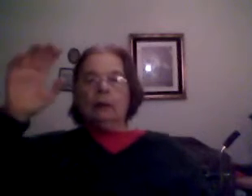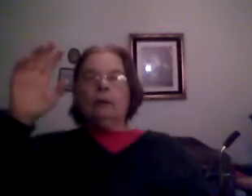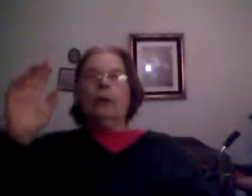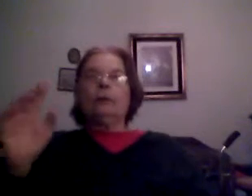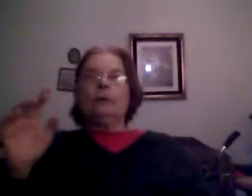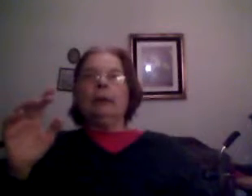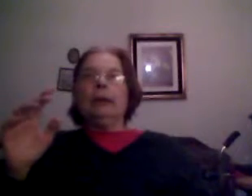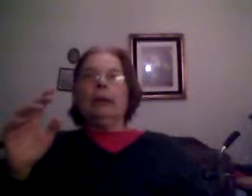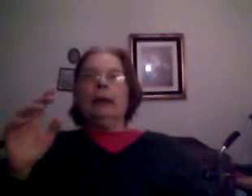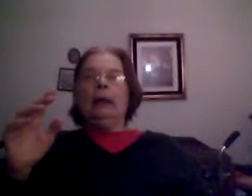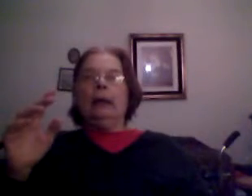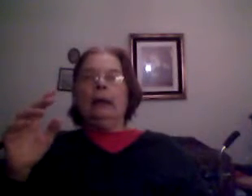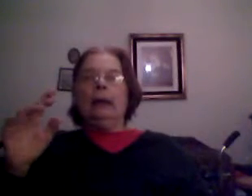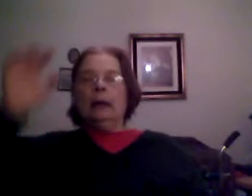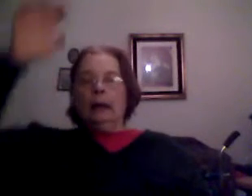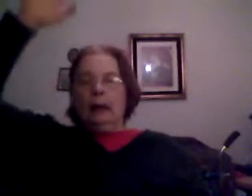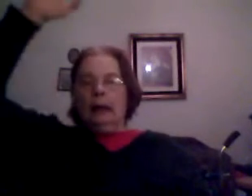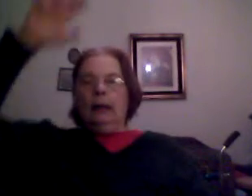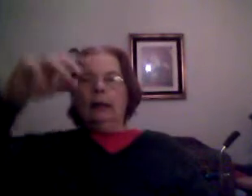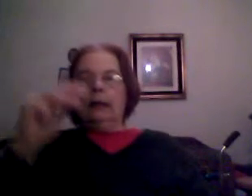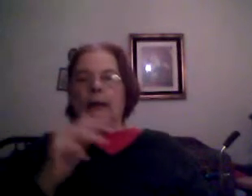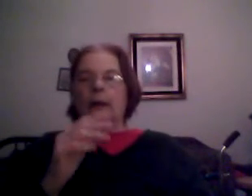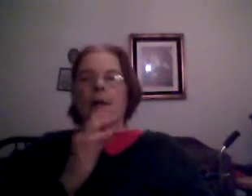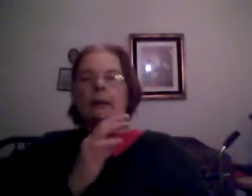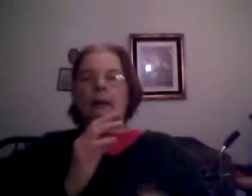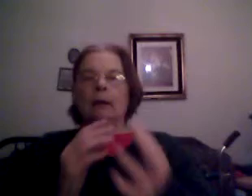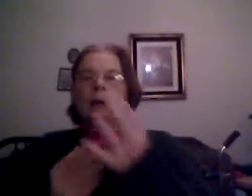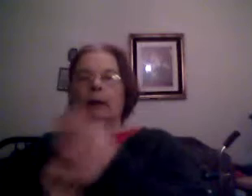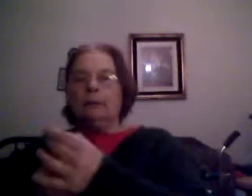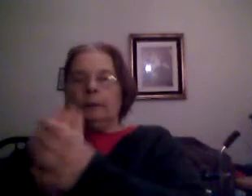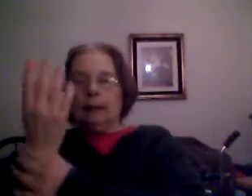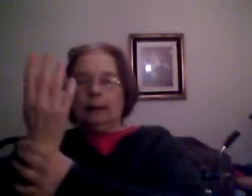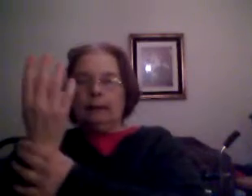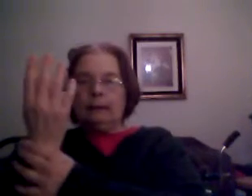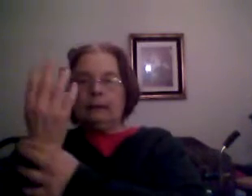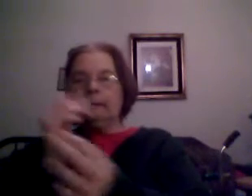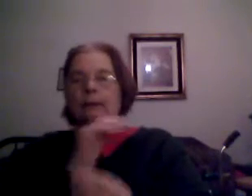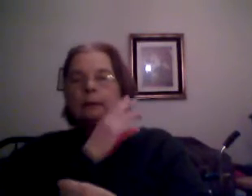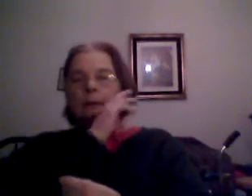Could also be a hanging plant.